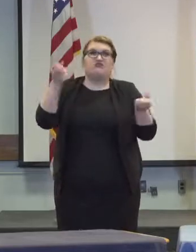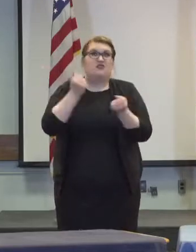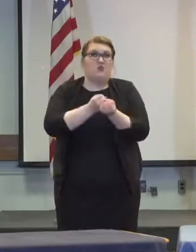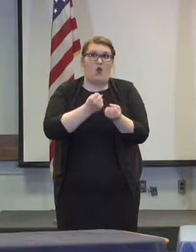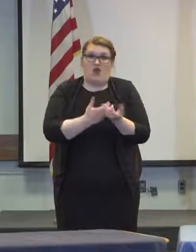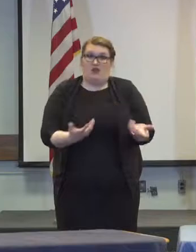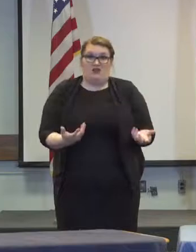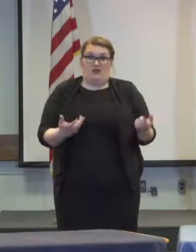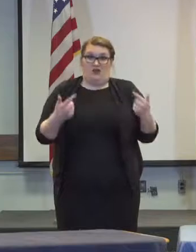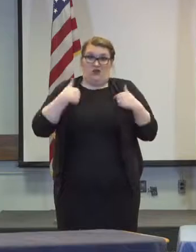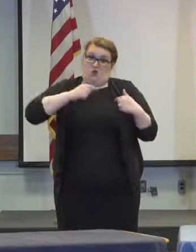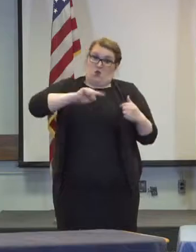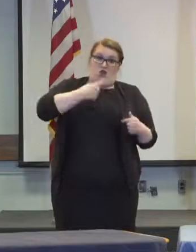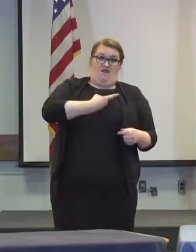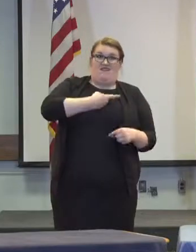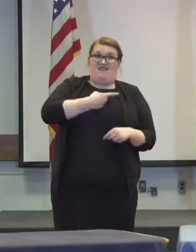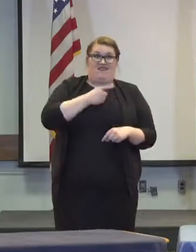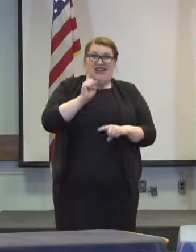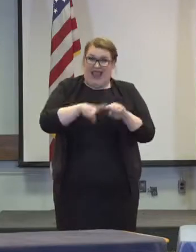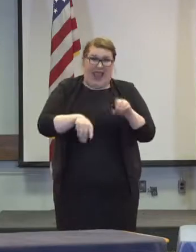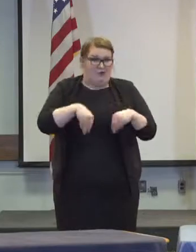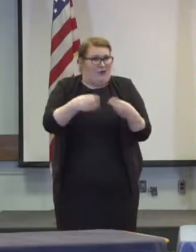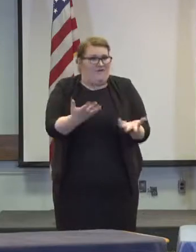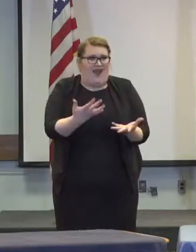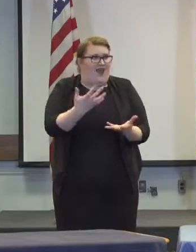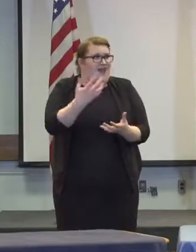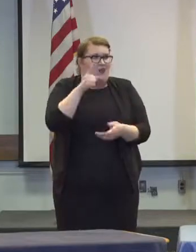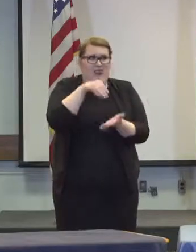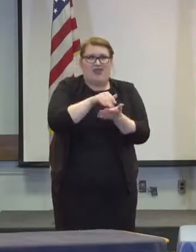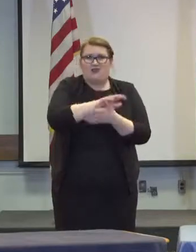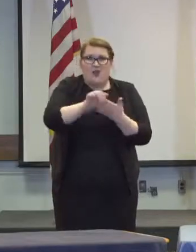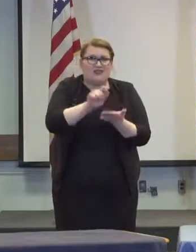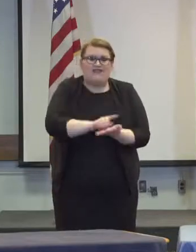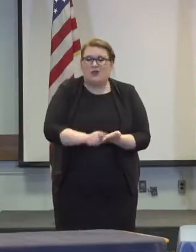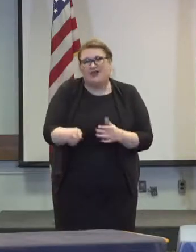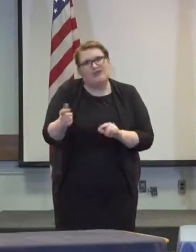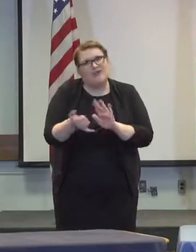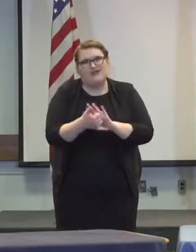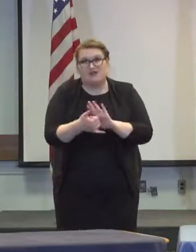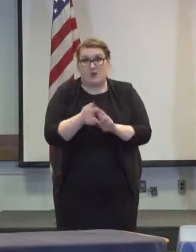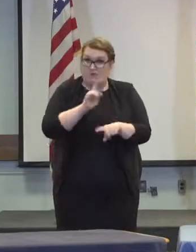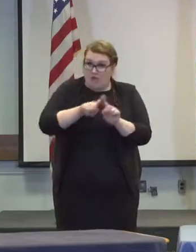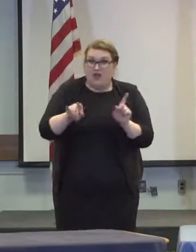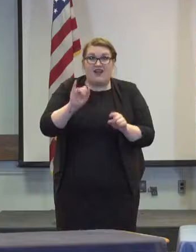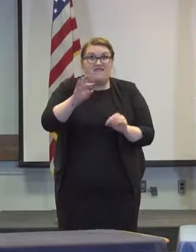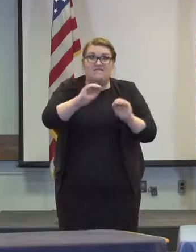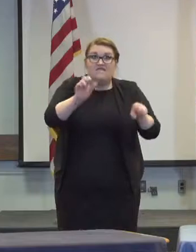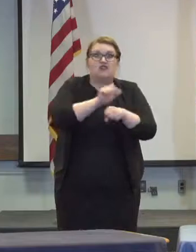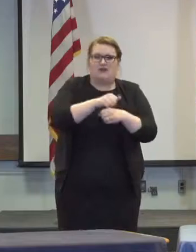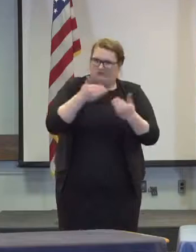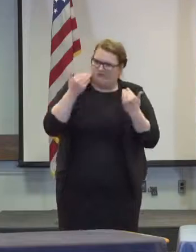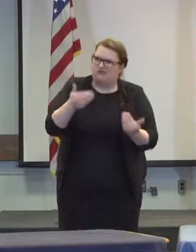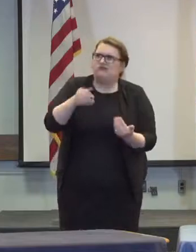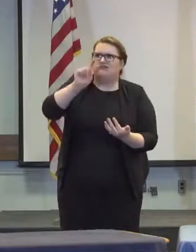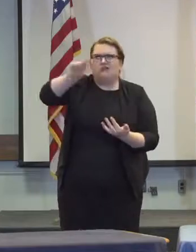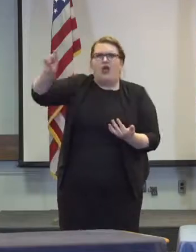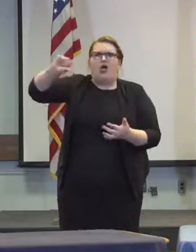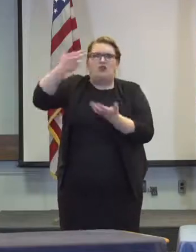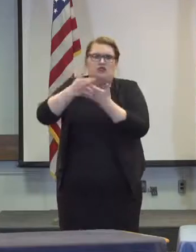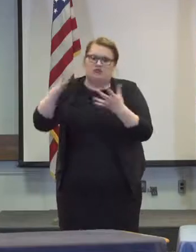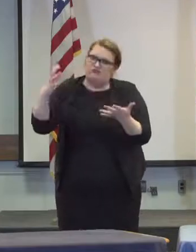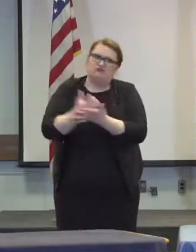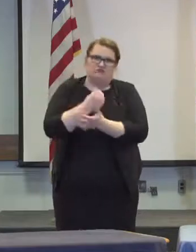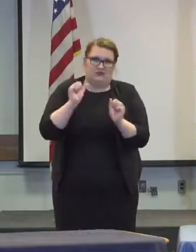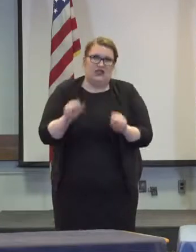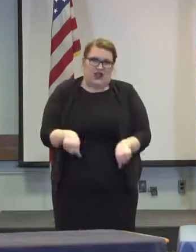be able to provide $1,000 a week to people, but if you're unemployed, it is out there. Take it.